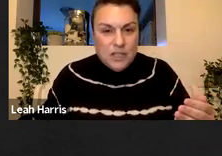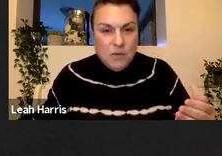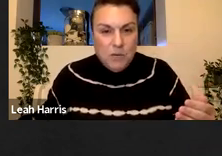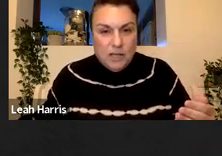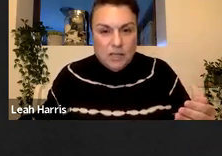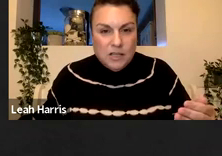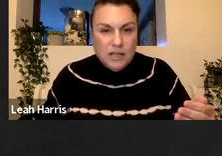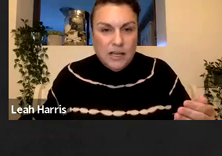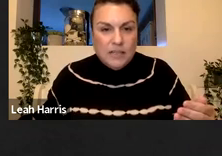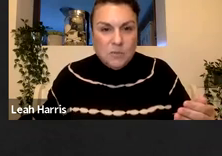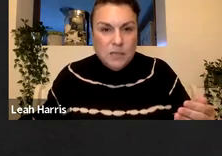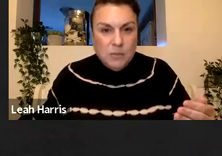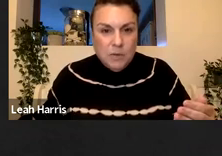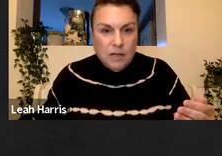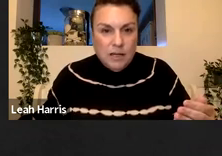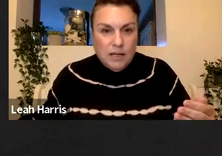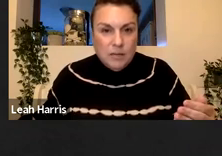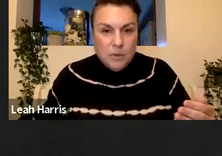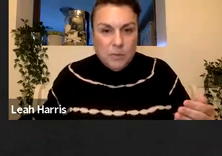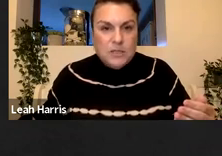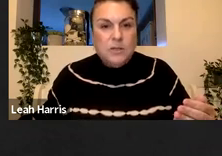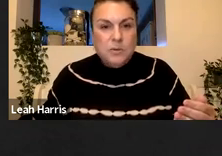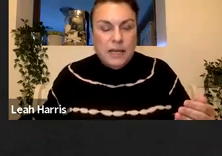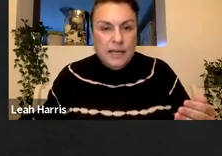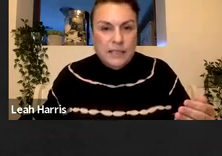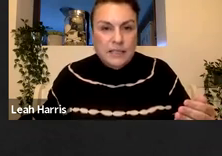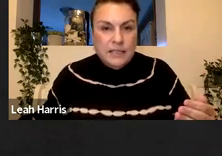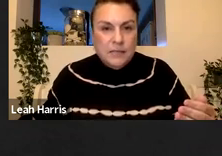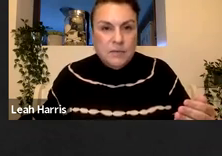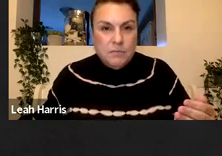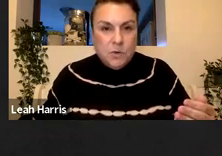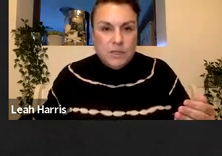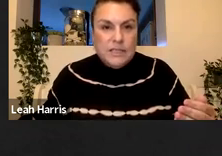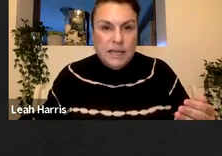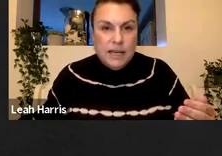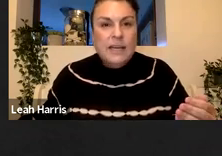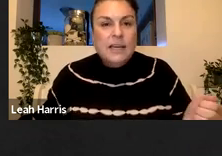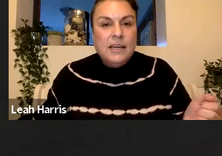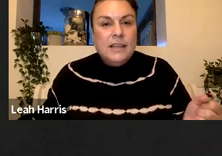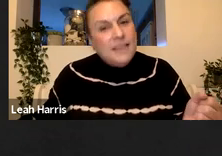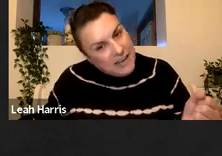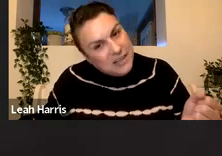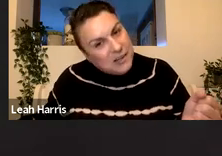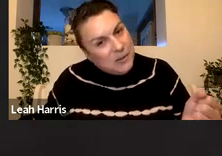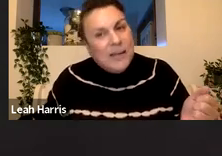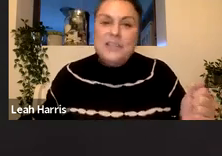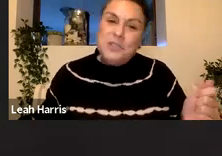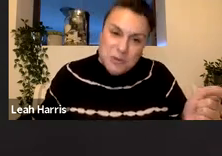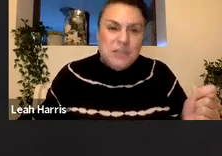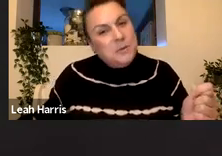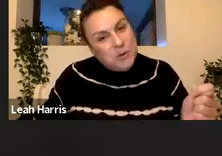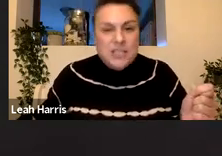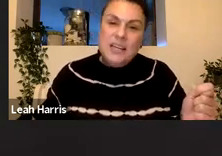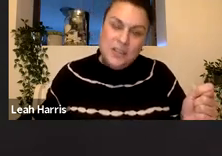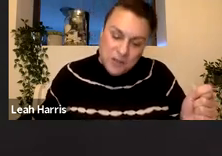gene wilder as willie wonka and a purple suit and um the words say thank you i